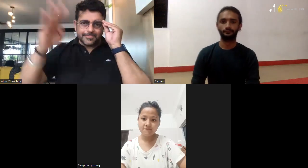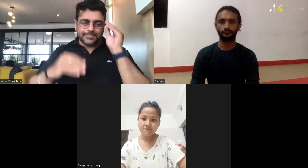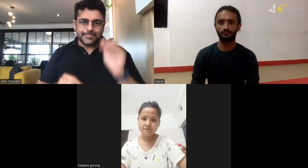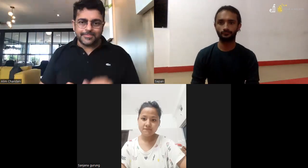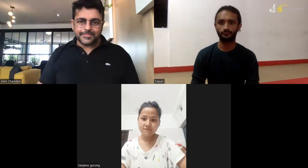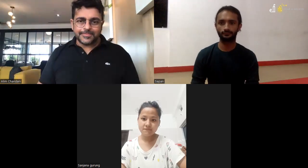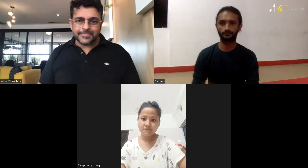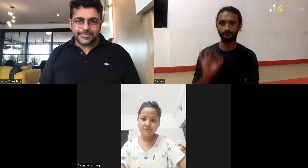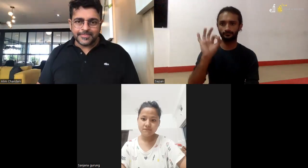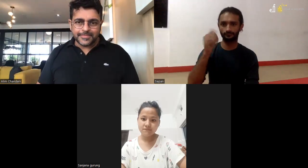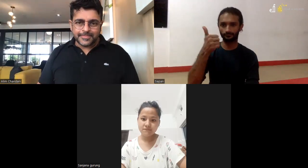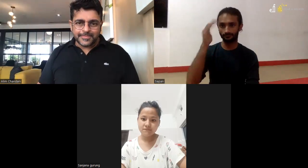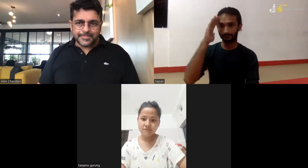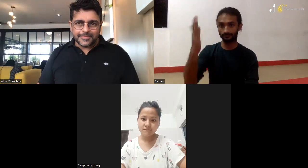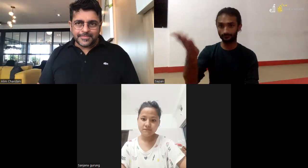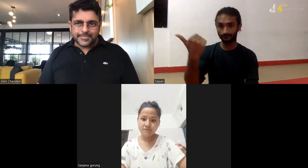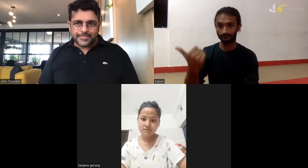Madan.